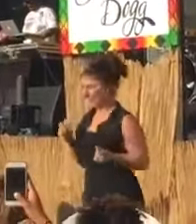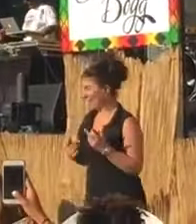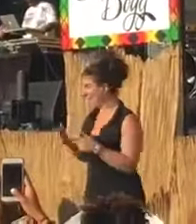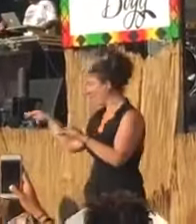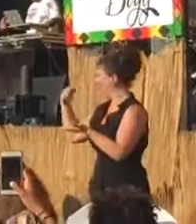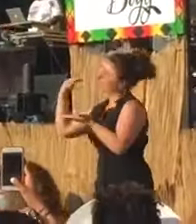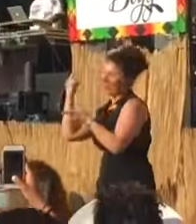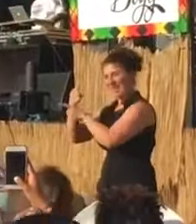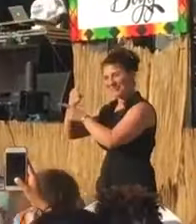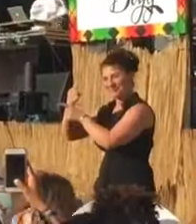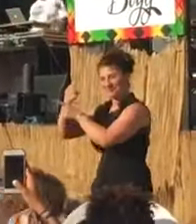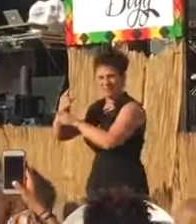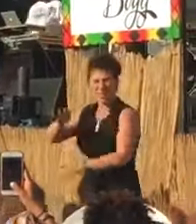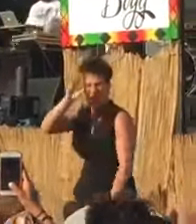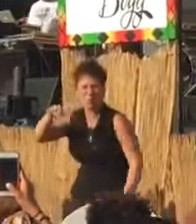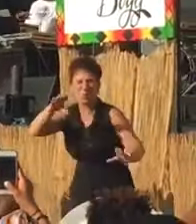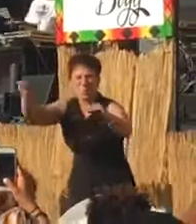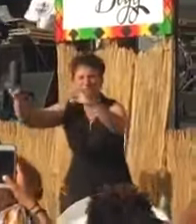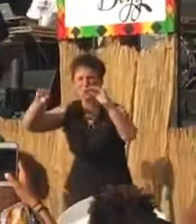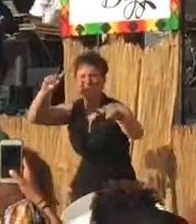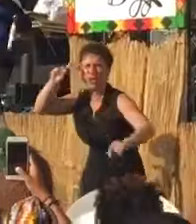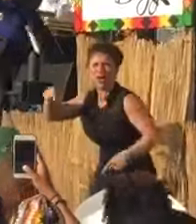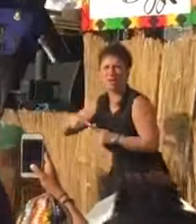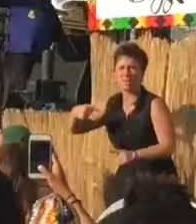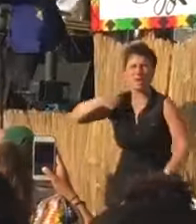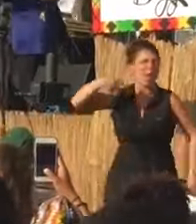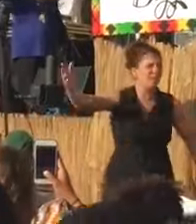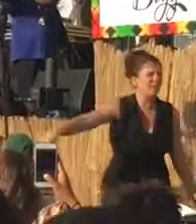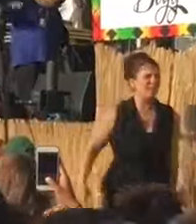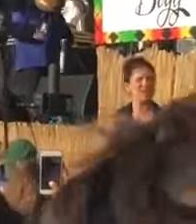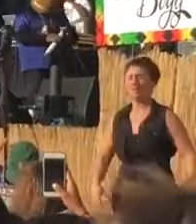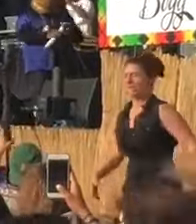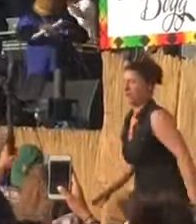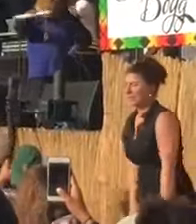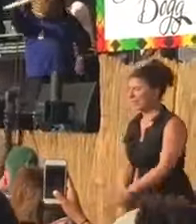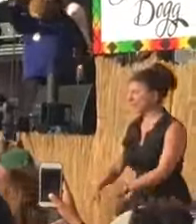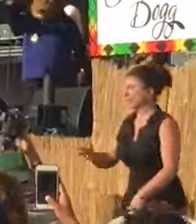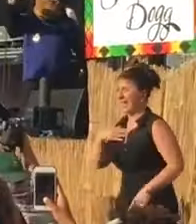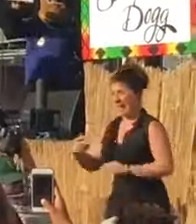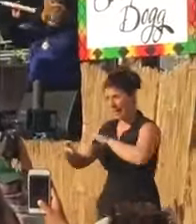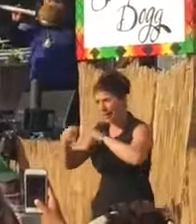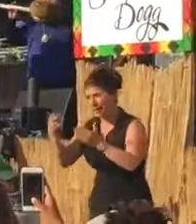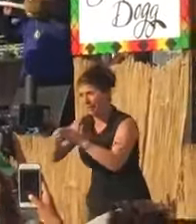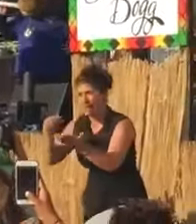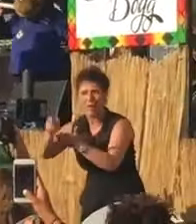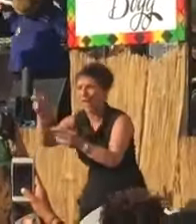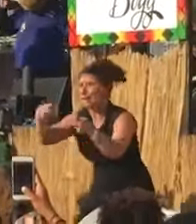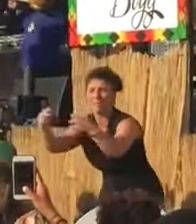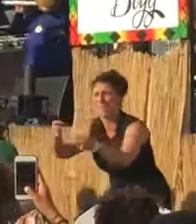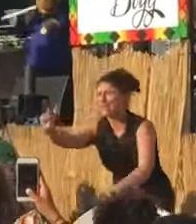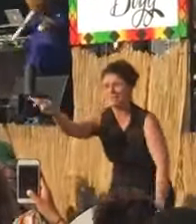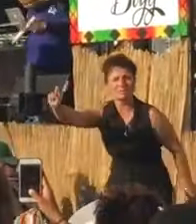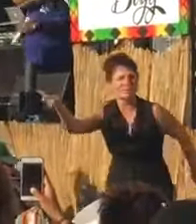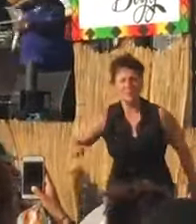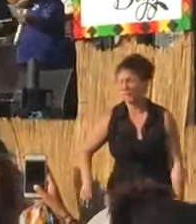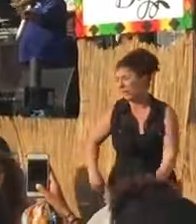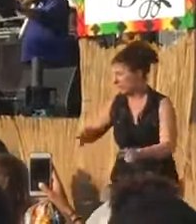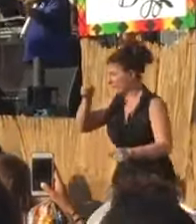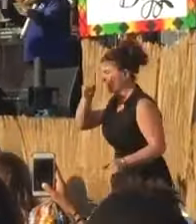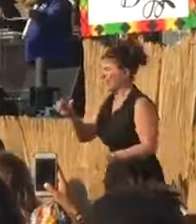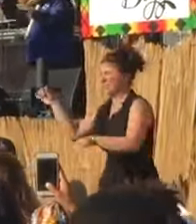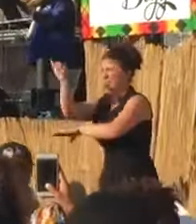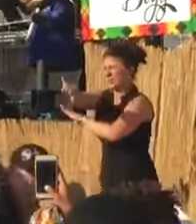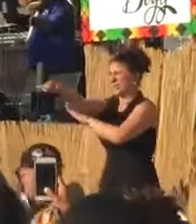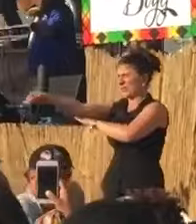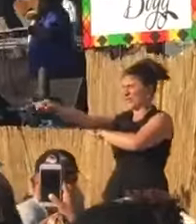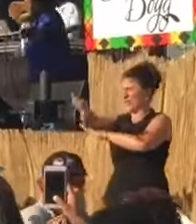me fix it. I don't know what you heard about me, but a bitch can't get a blood about me. I drive